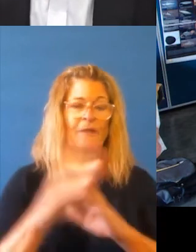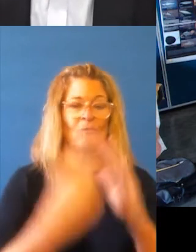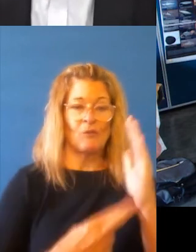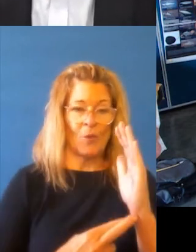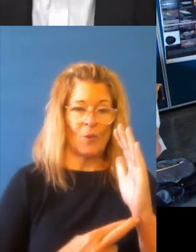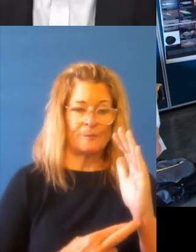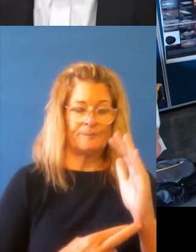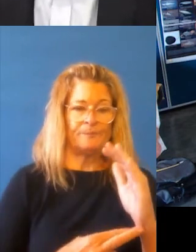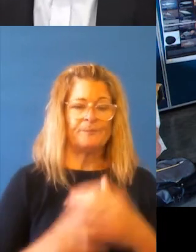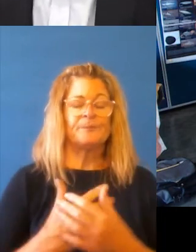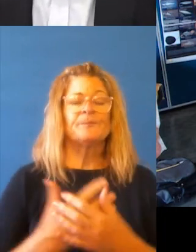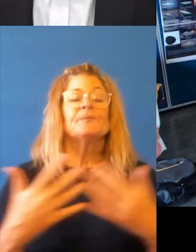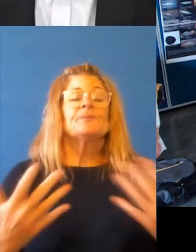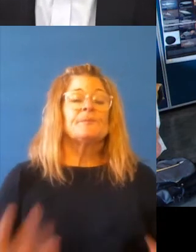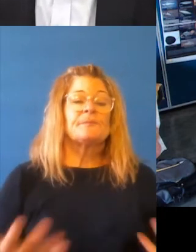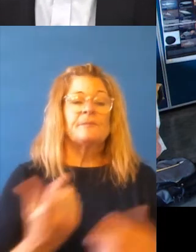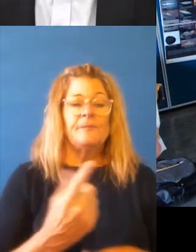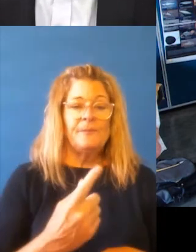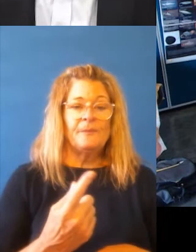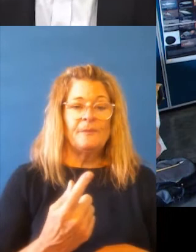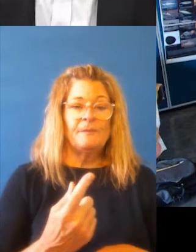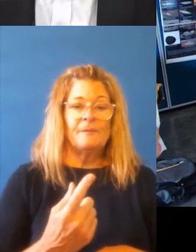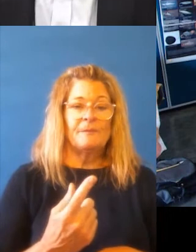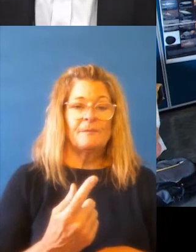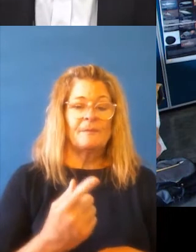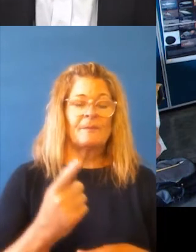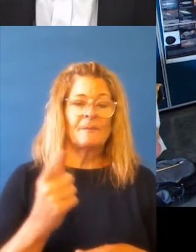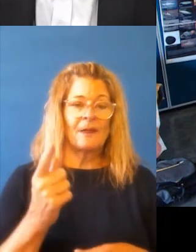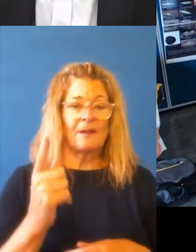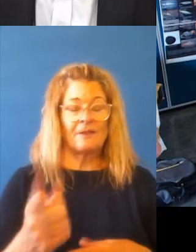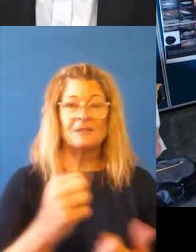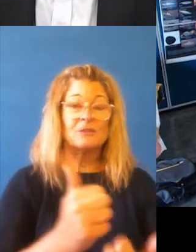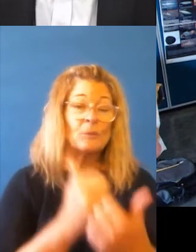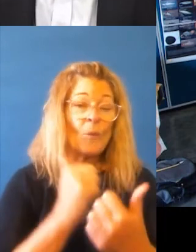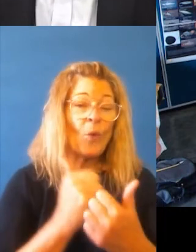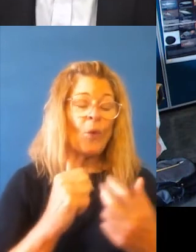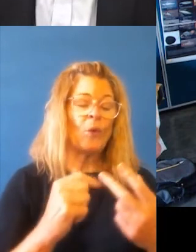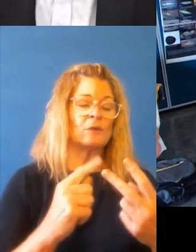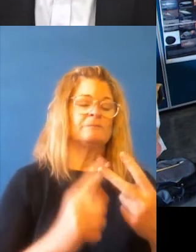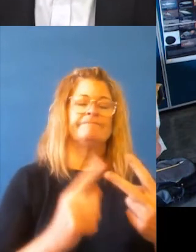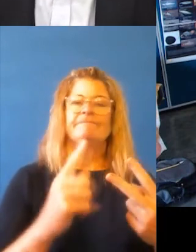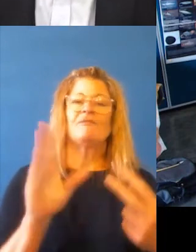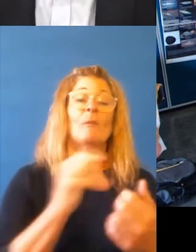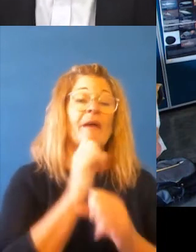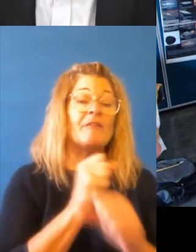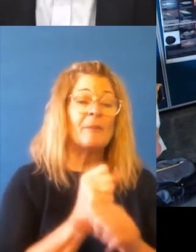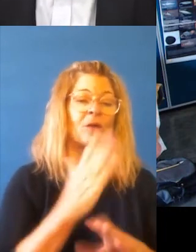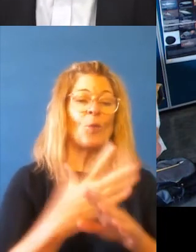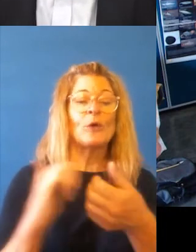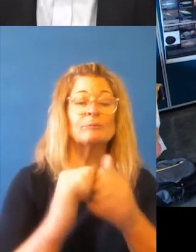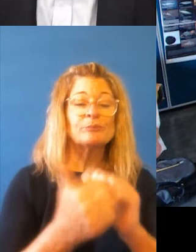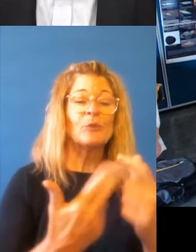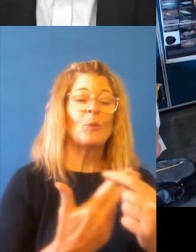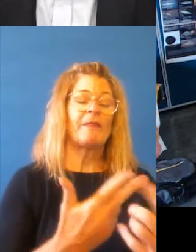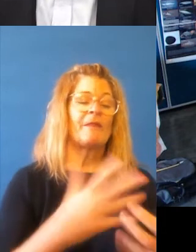And so the investment, the supports from government, working in partnership with